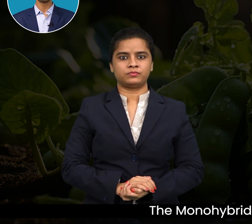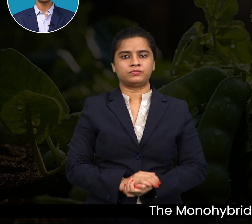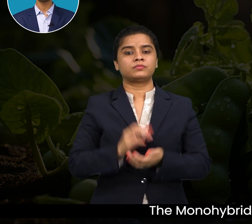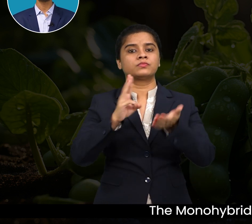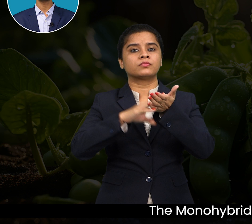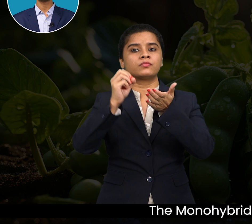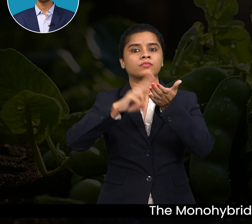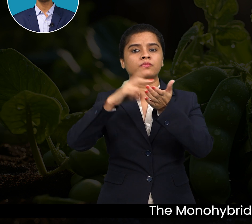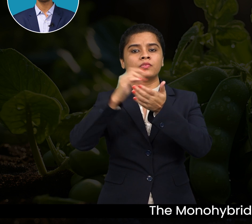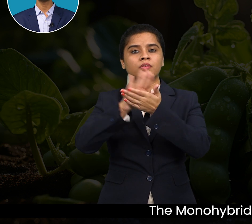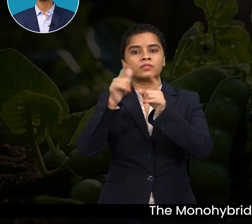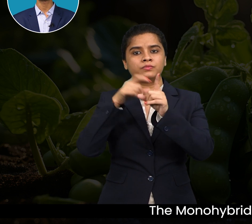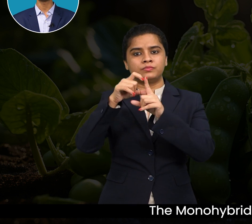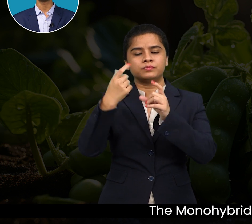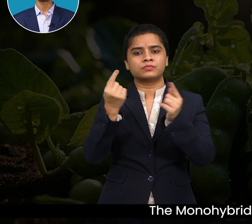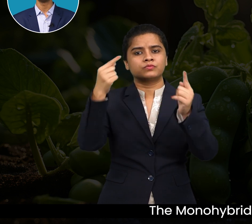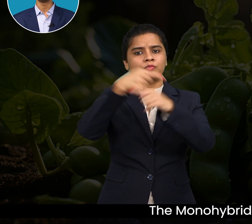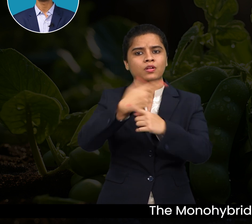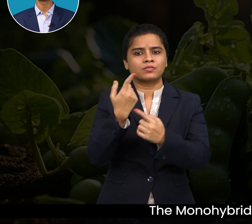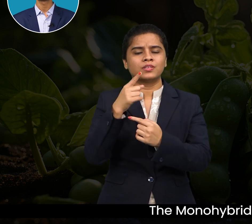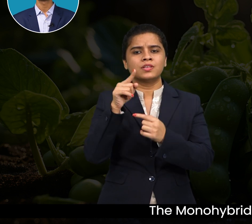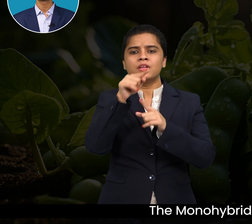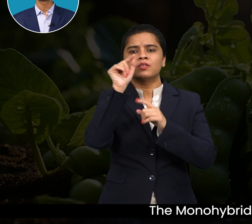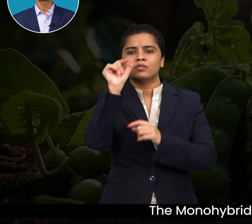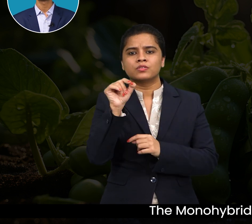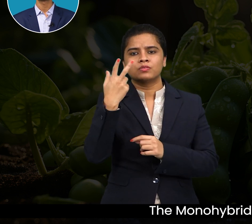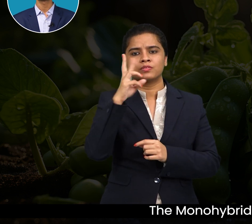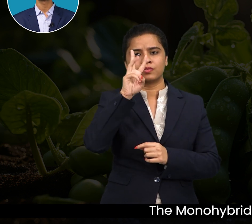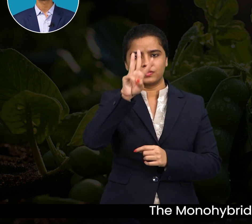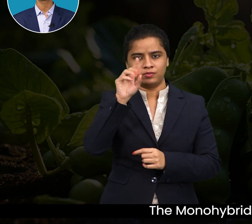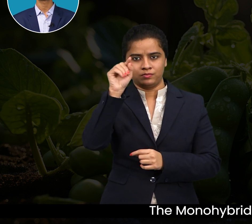The monohybrid cross ratio is 3:1.